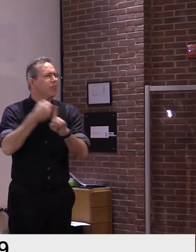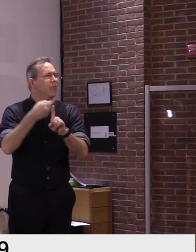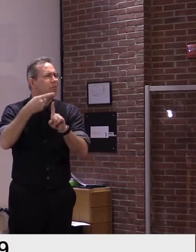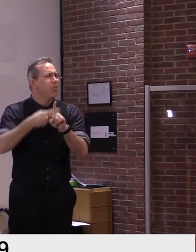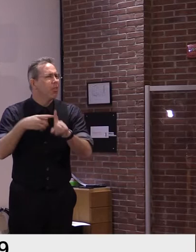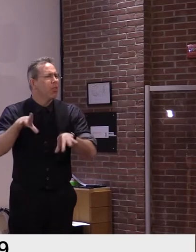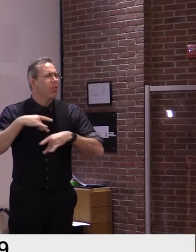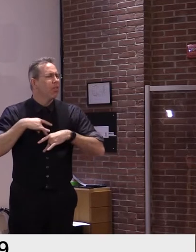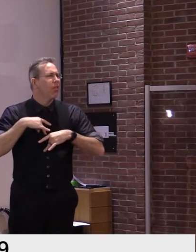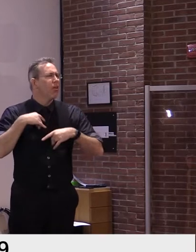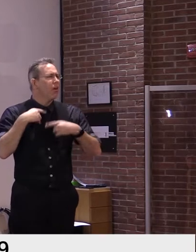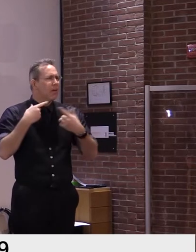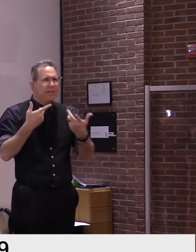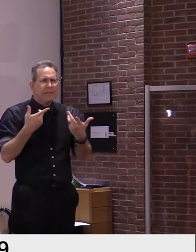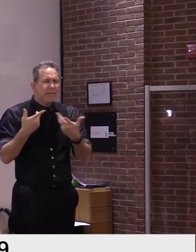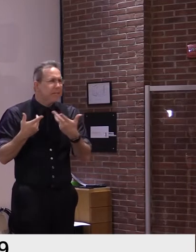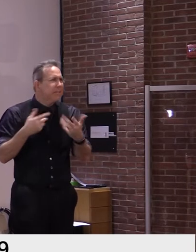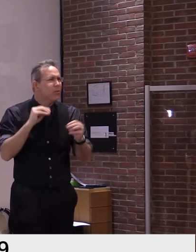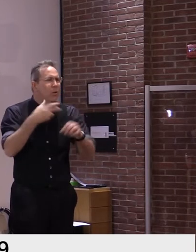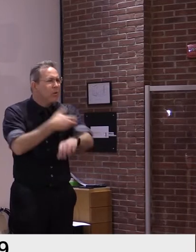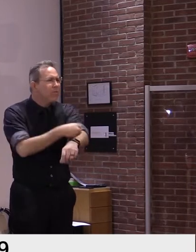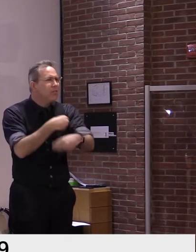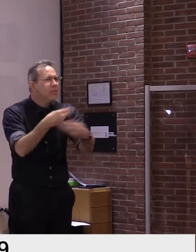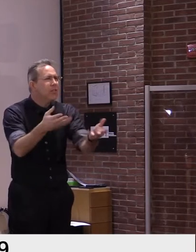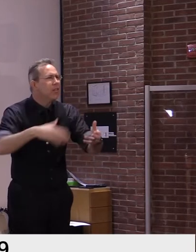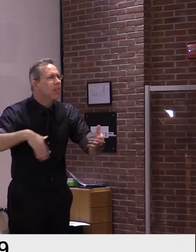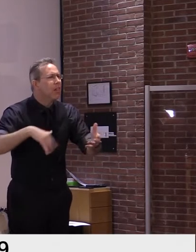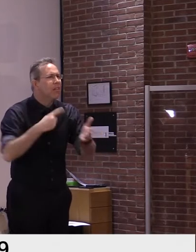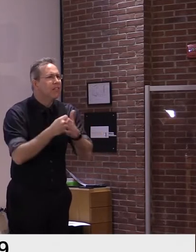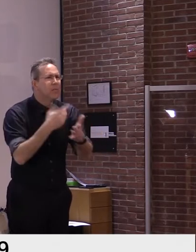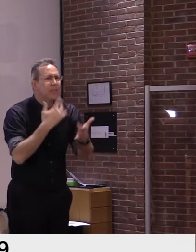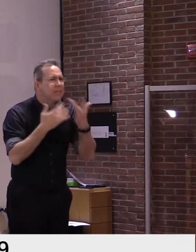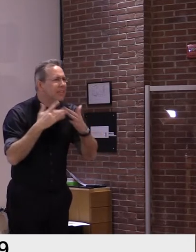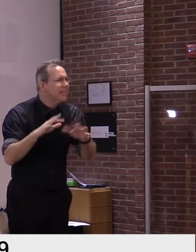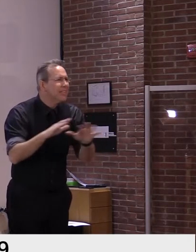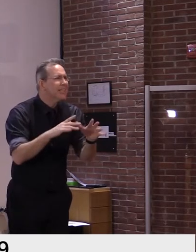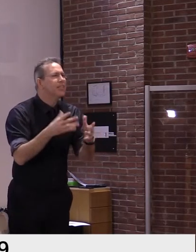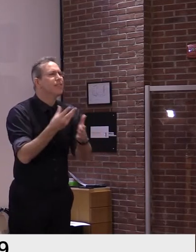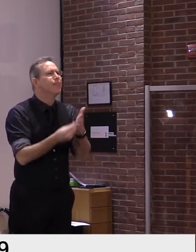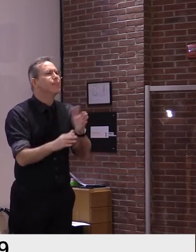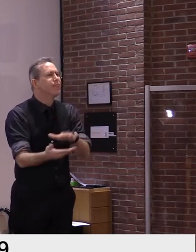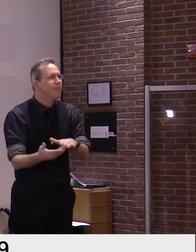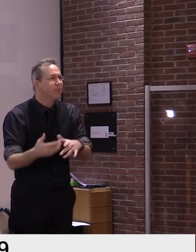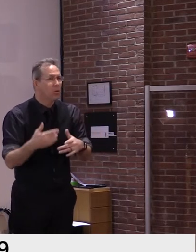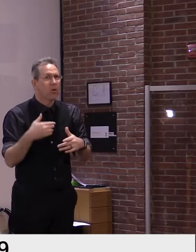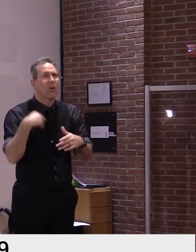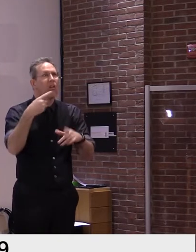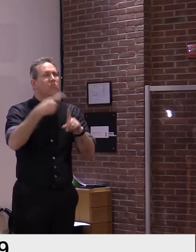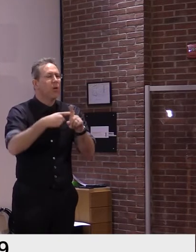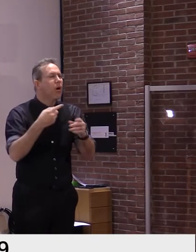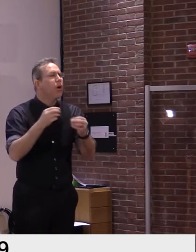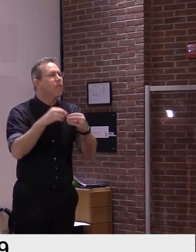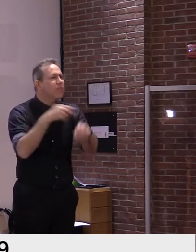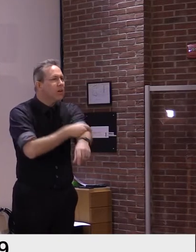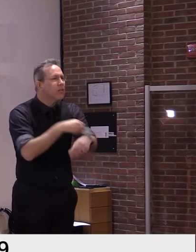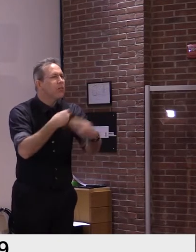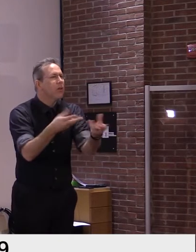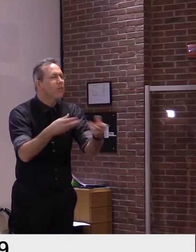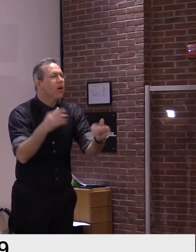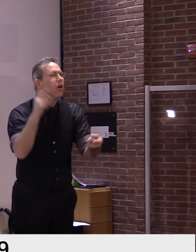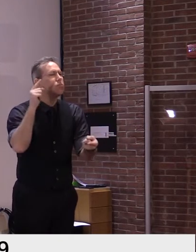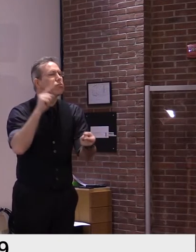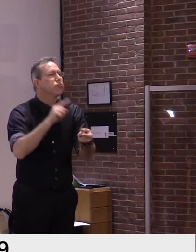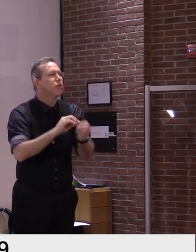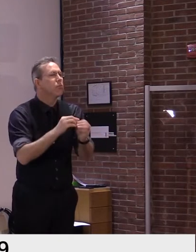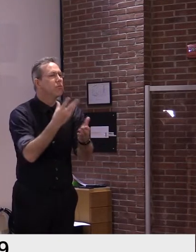we do anticipate that deaths will continue to fall into the month of March, since we have many fewer